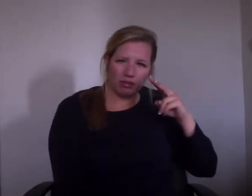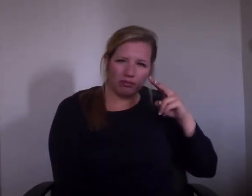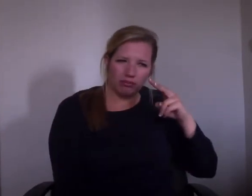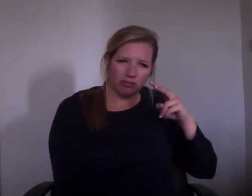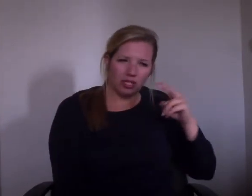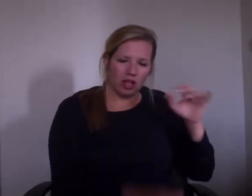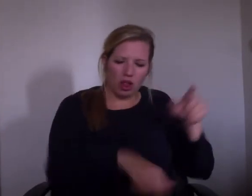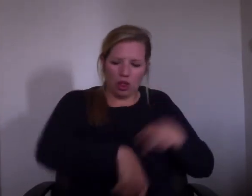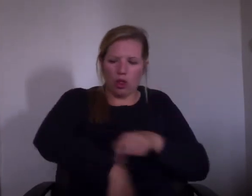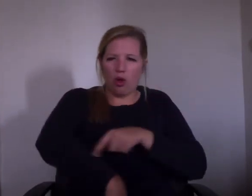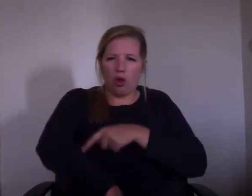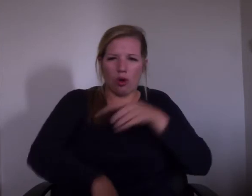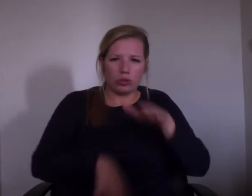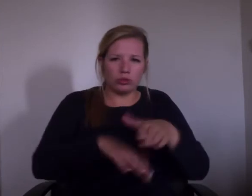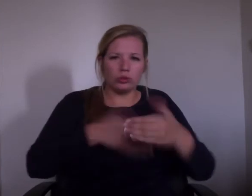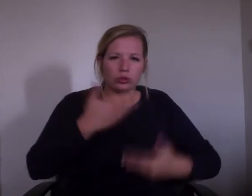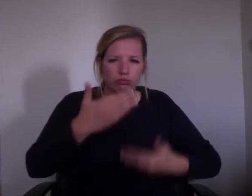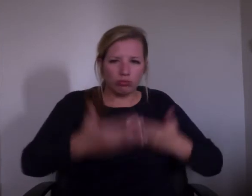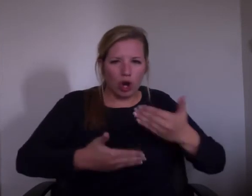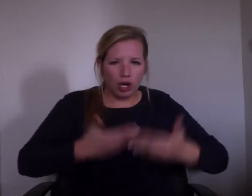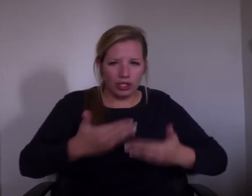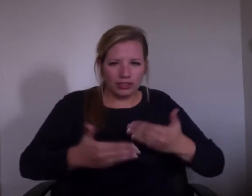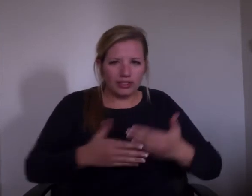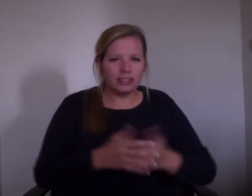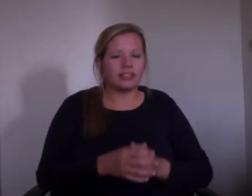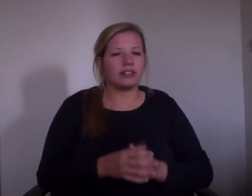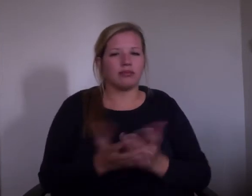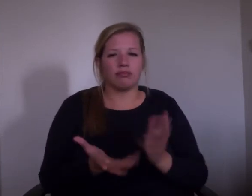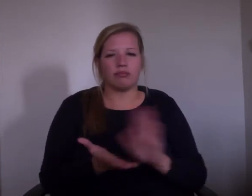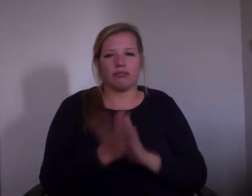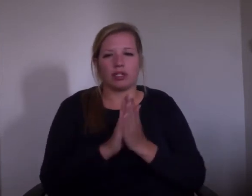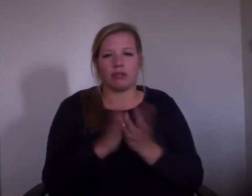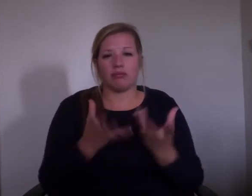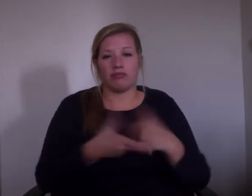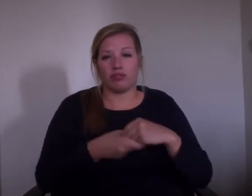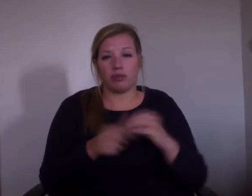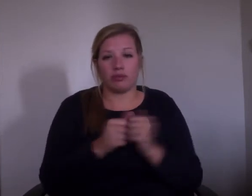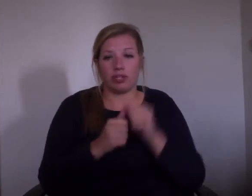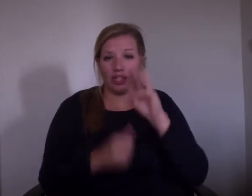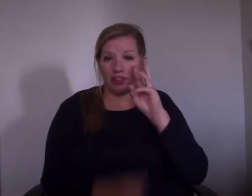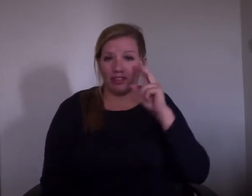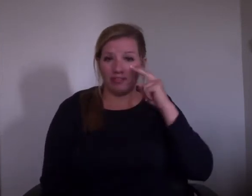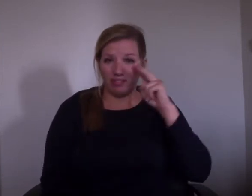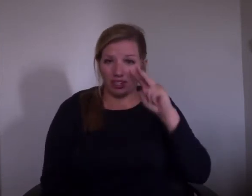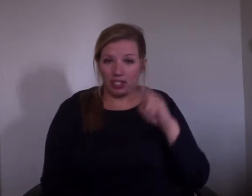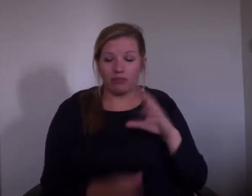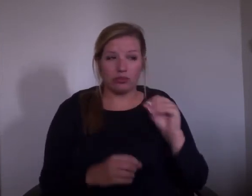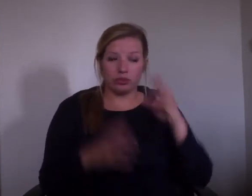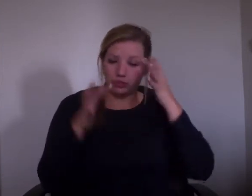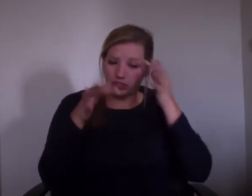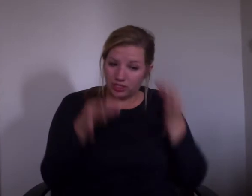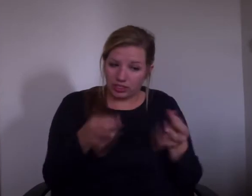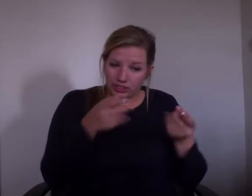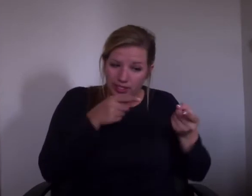incremental, slow process of becoming involved in Vietnam. And so they're making decisions without even realizing